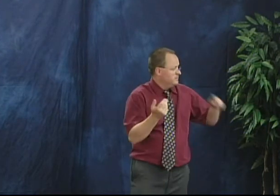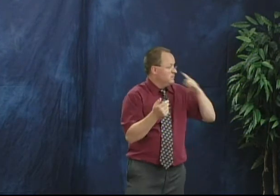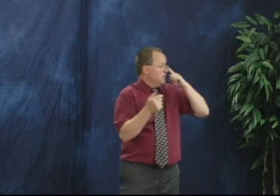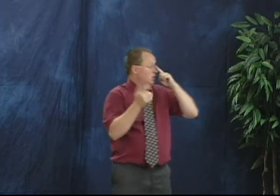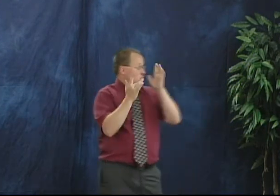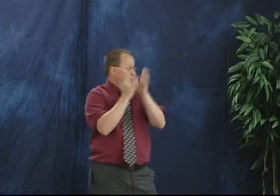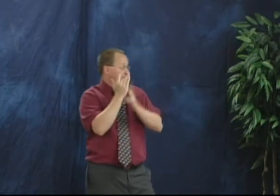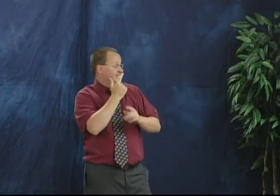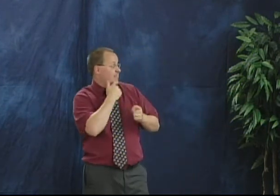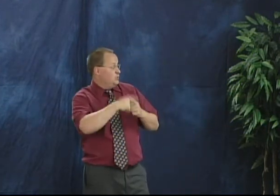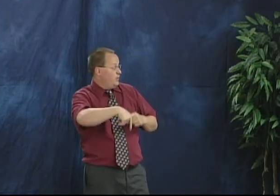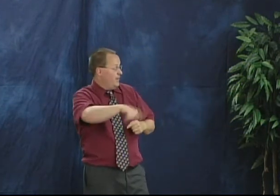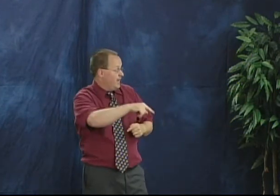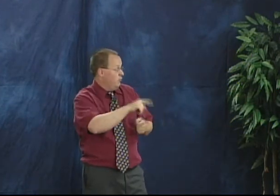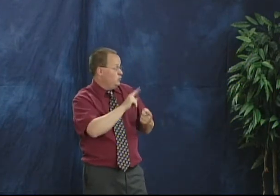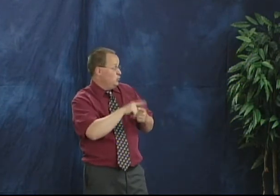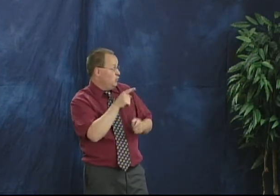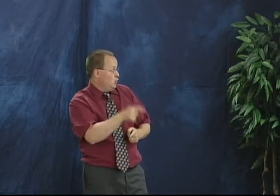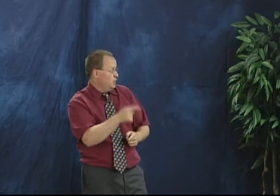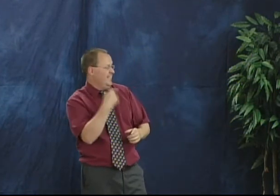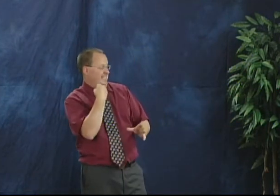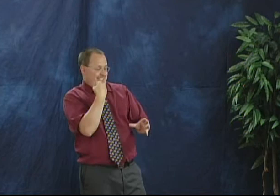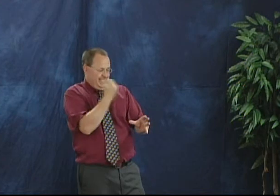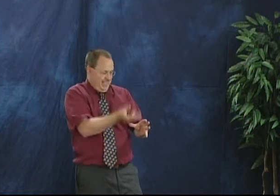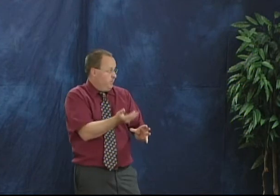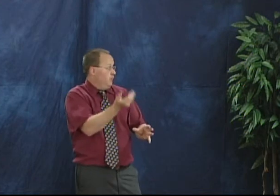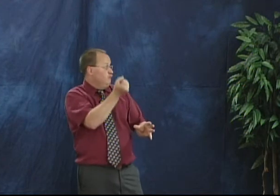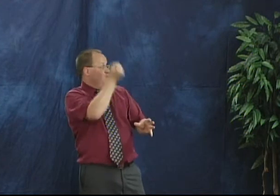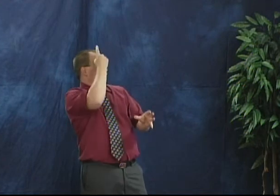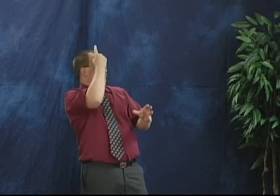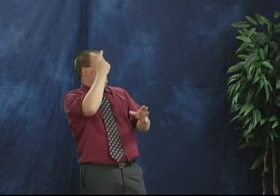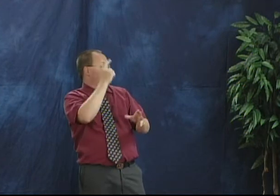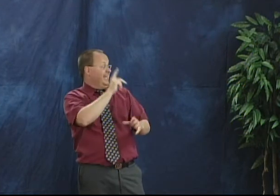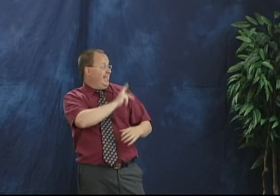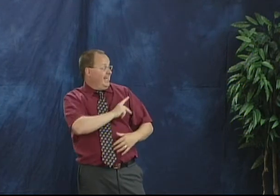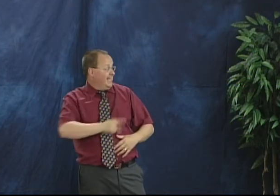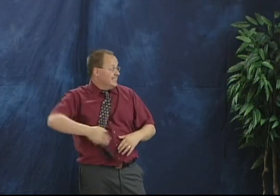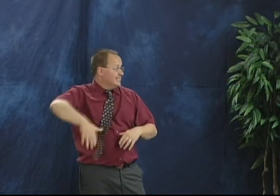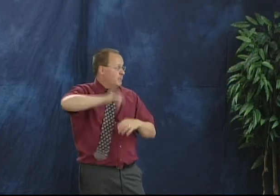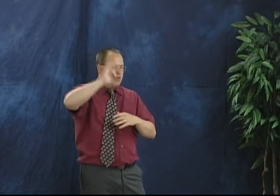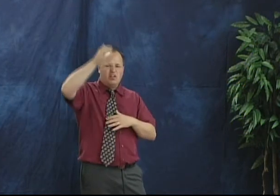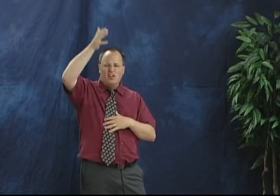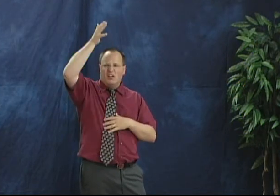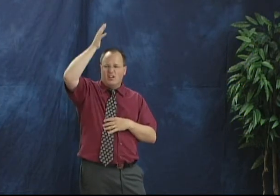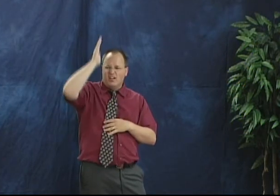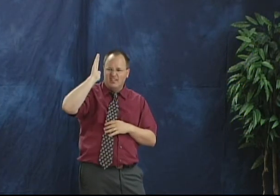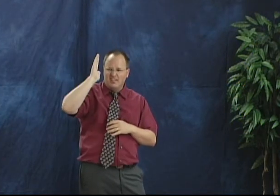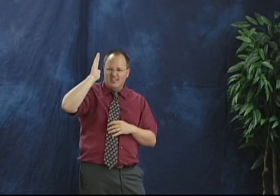Mark is stated this way: "To you it has been given to know the mystery of the kingdom of God,